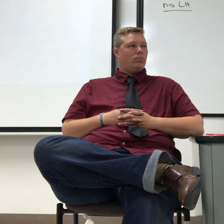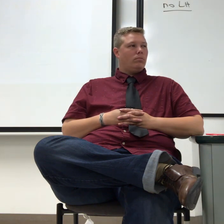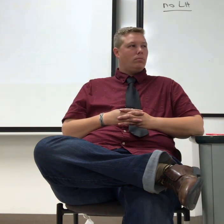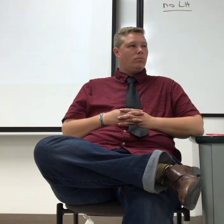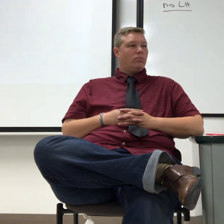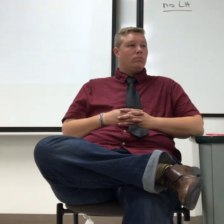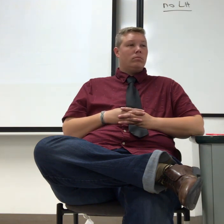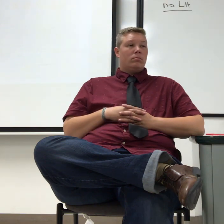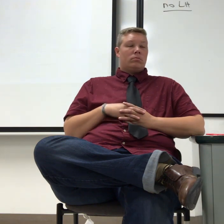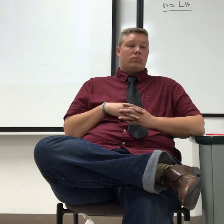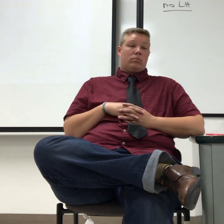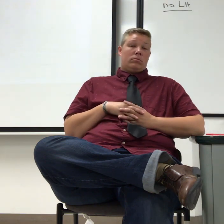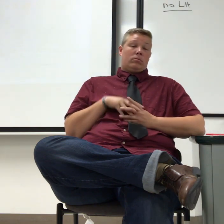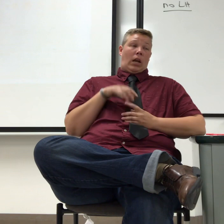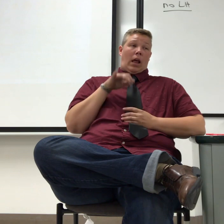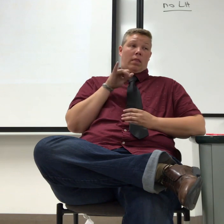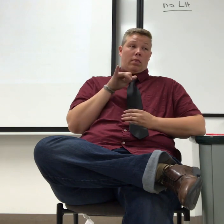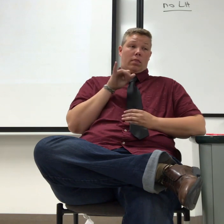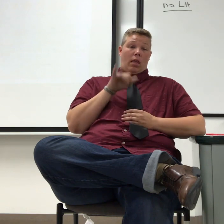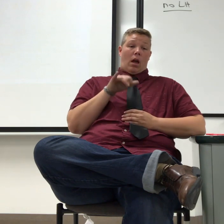And that will in turn